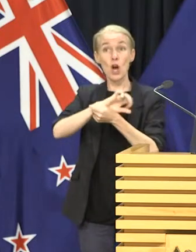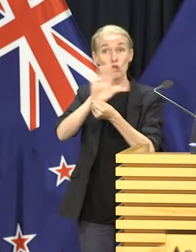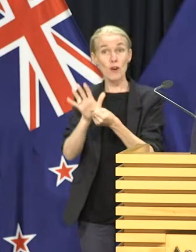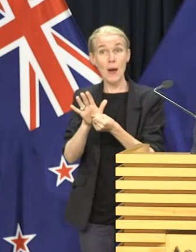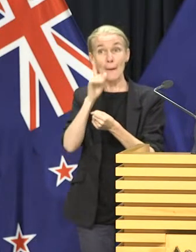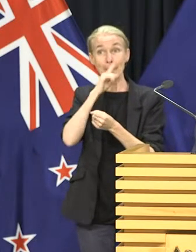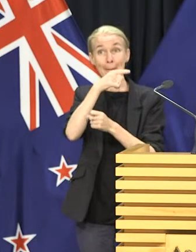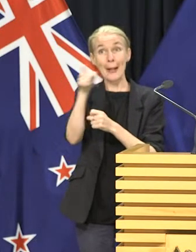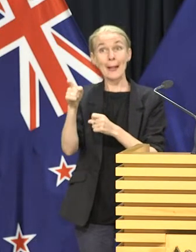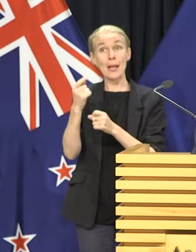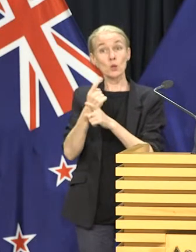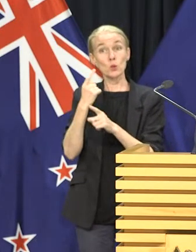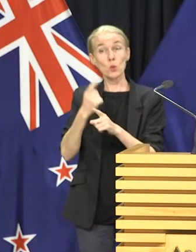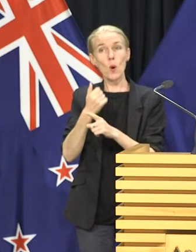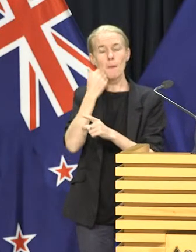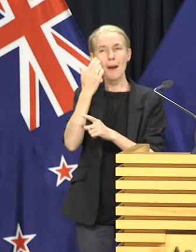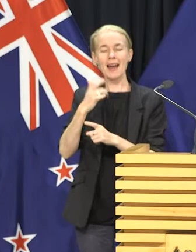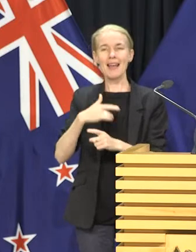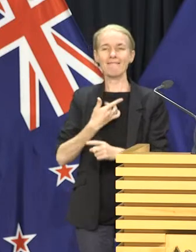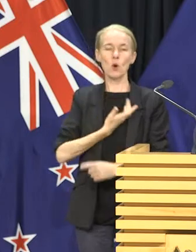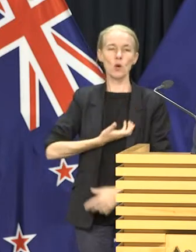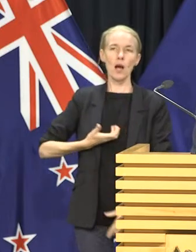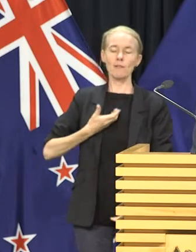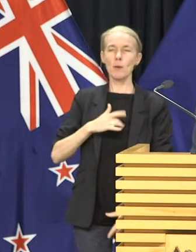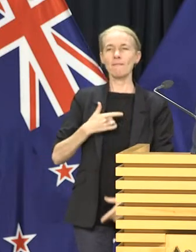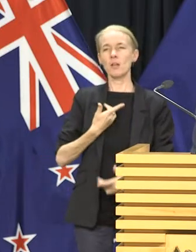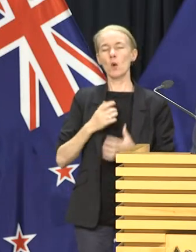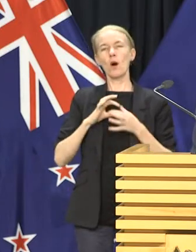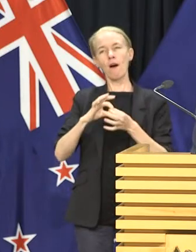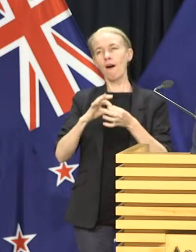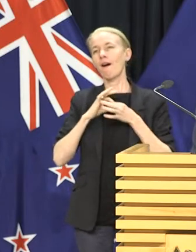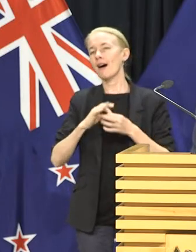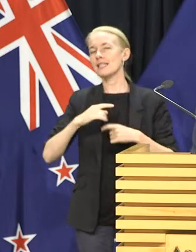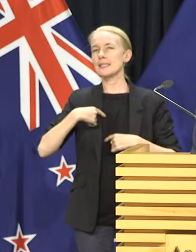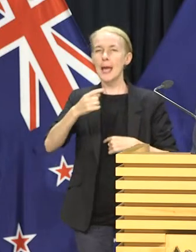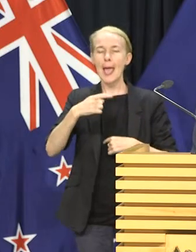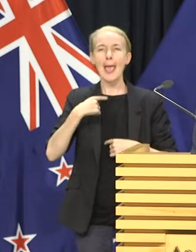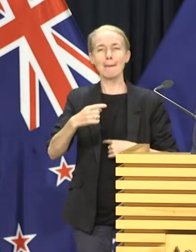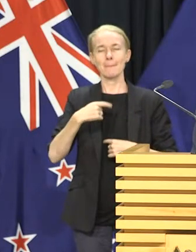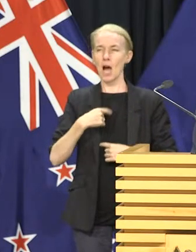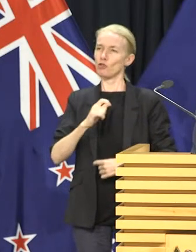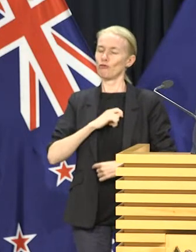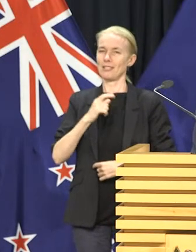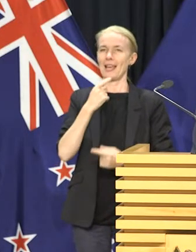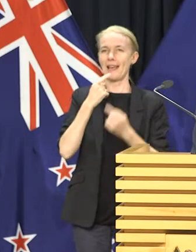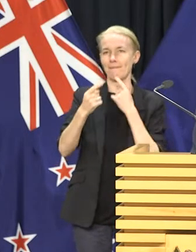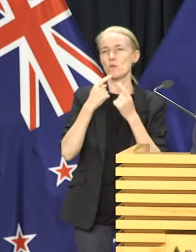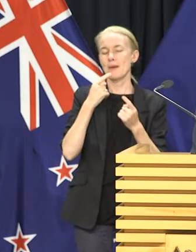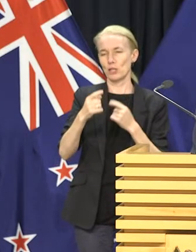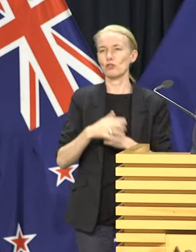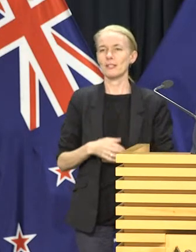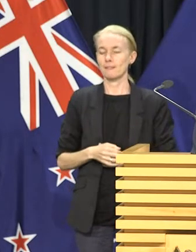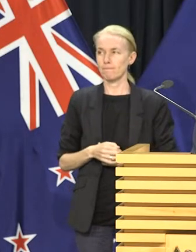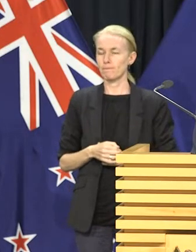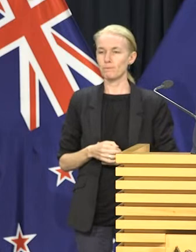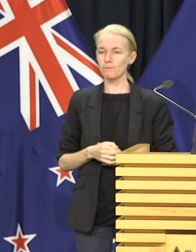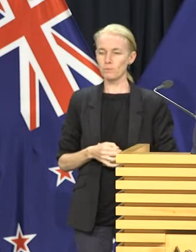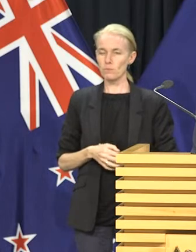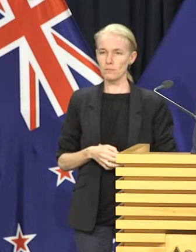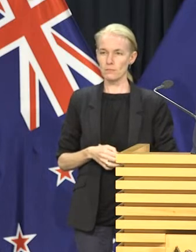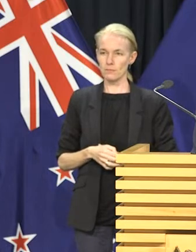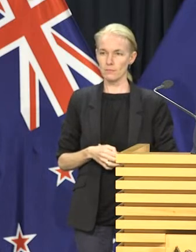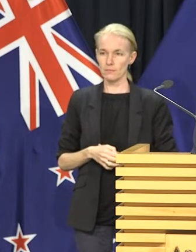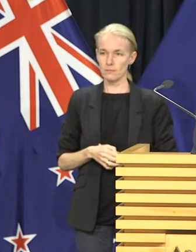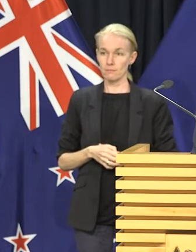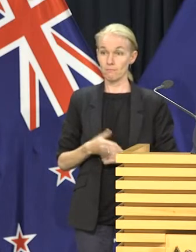ko te hua nui ka puta mai, e hoa ko te reo Māori kei runga, koina te huarahi ki te ngākau.